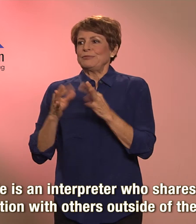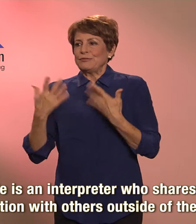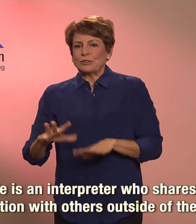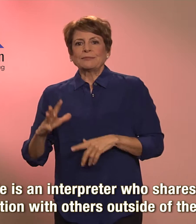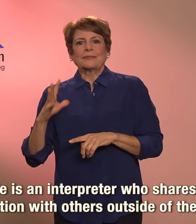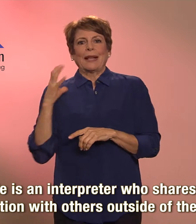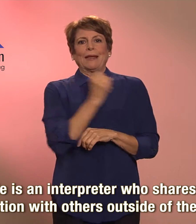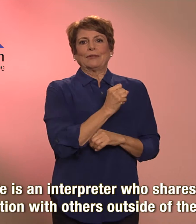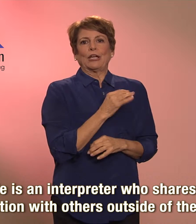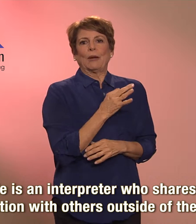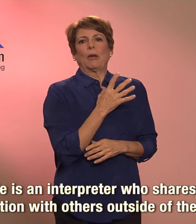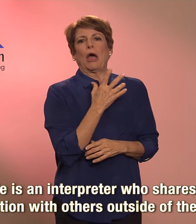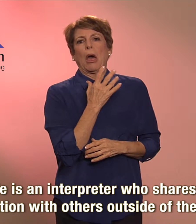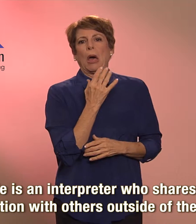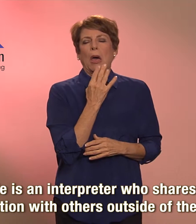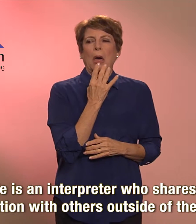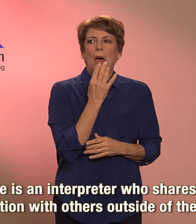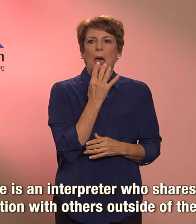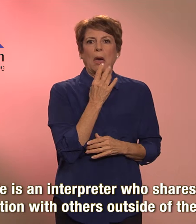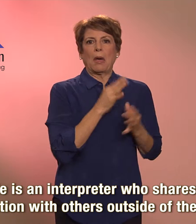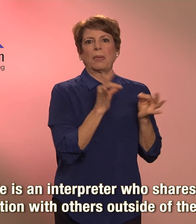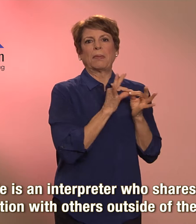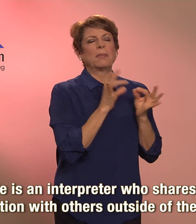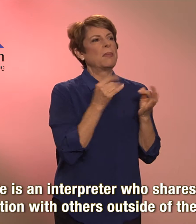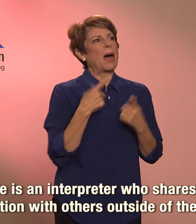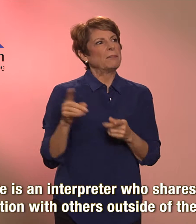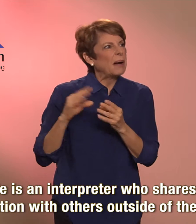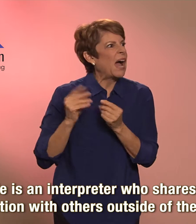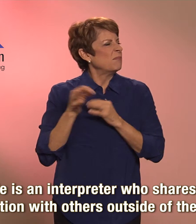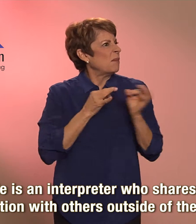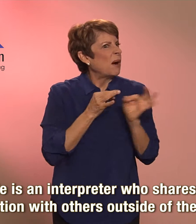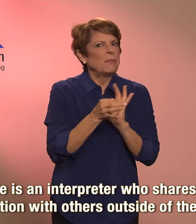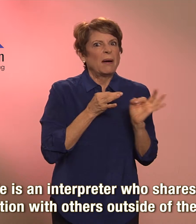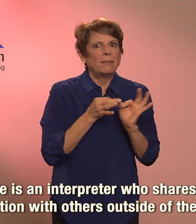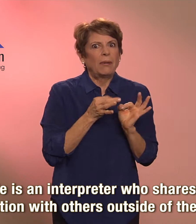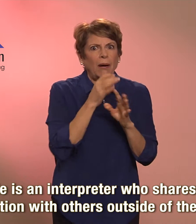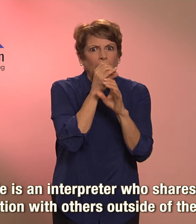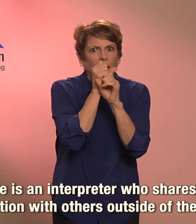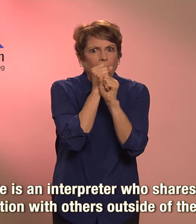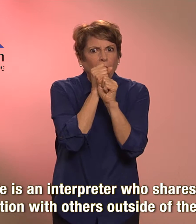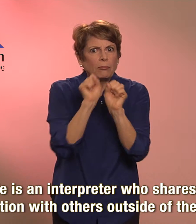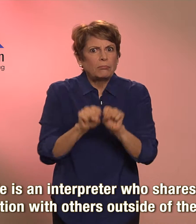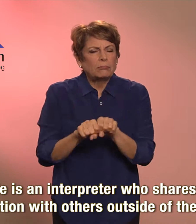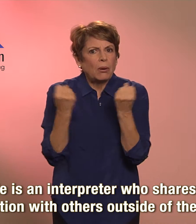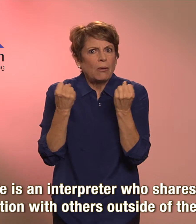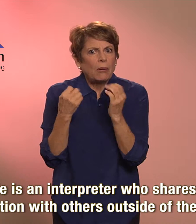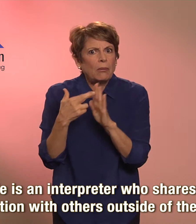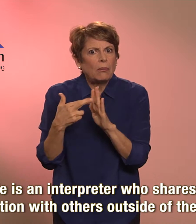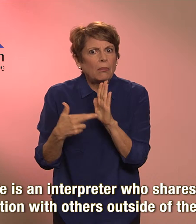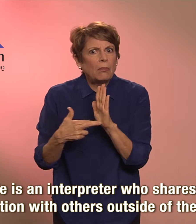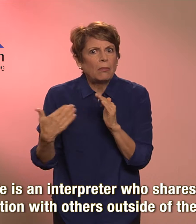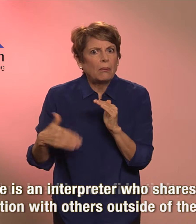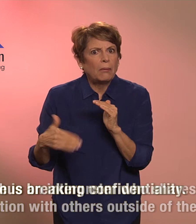A third example is an interpreter who shares assignment-related information with others outside of the assignment, thus